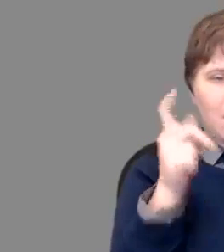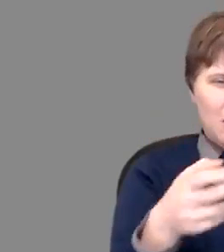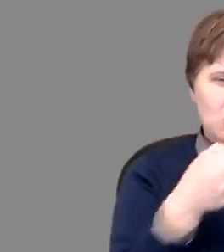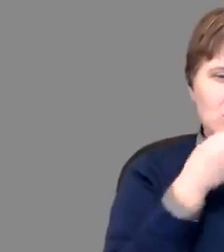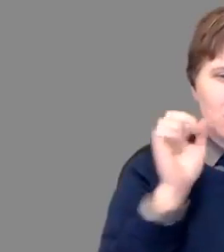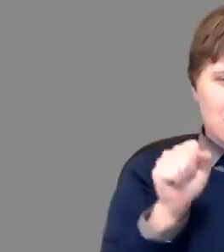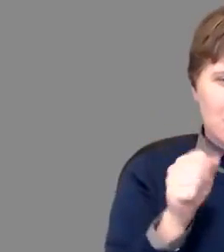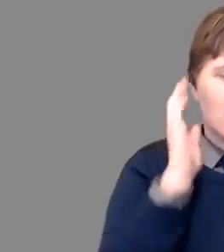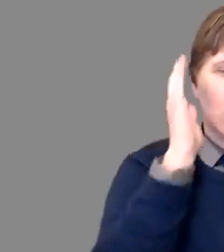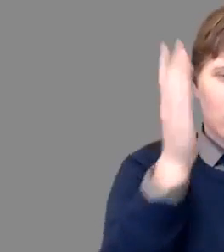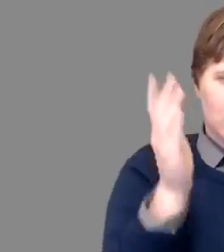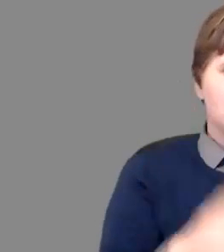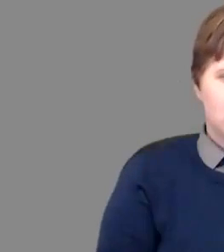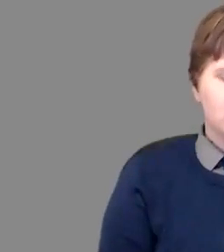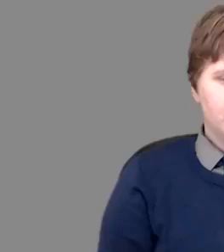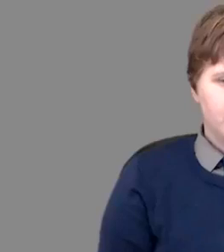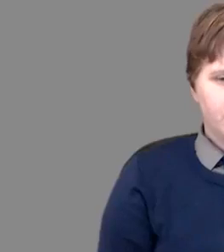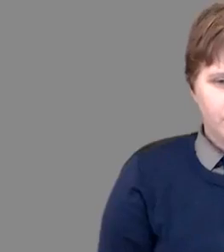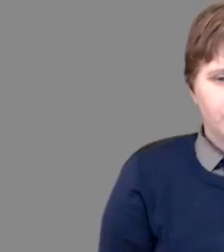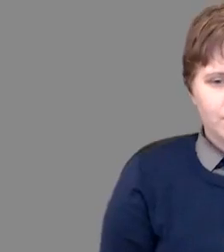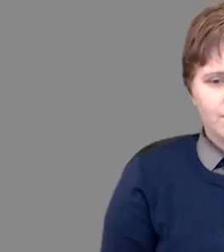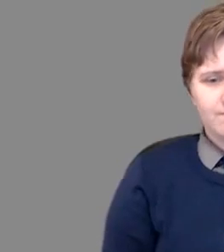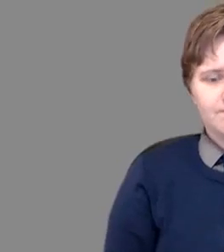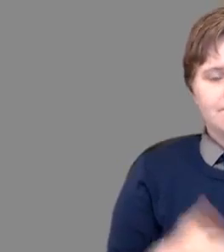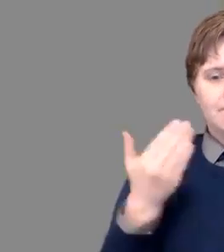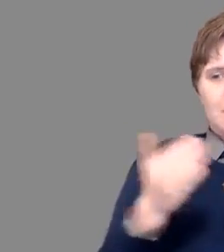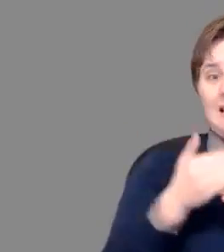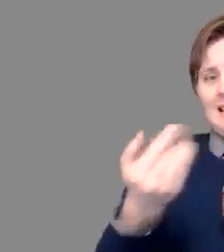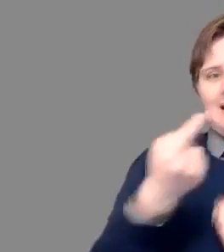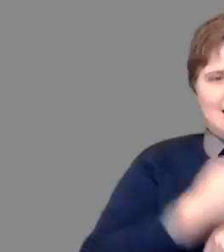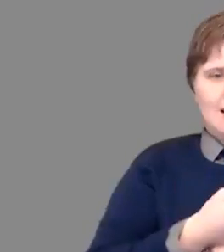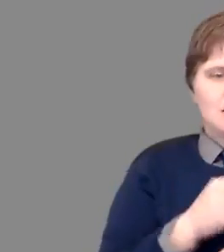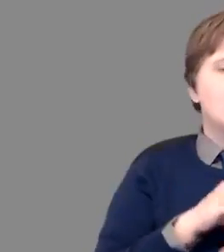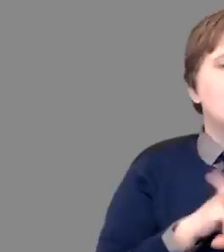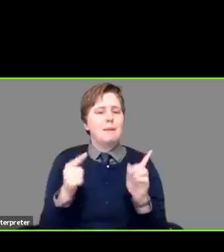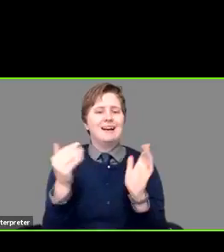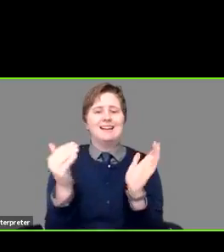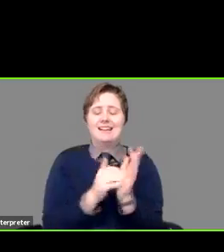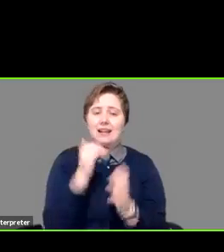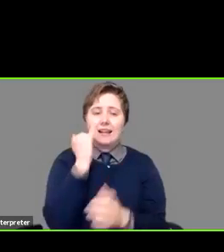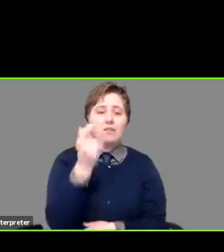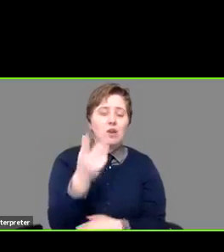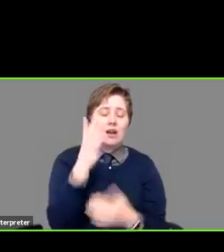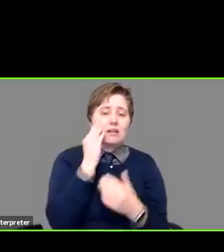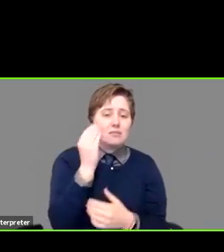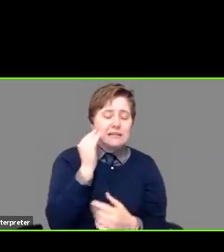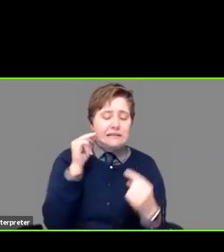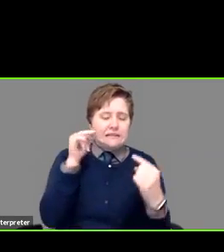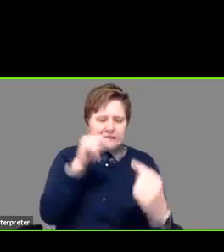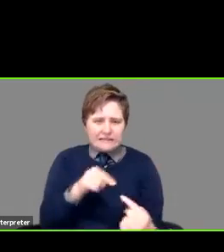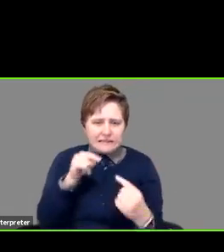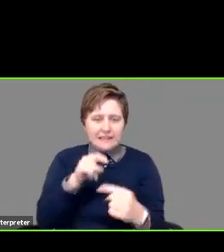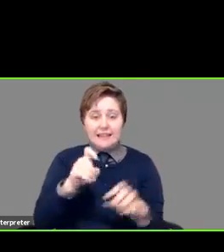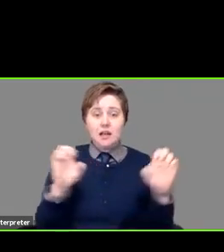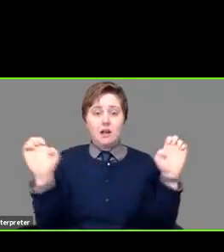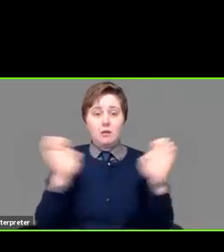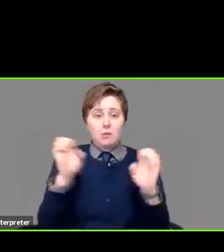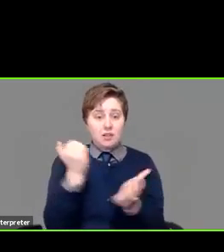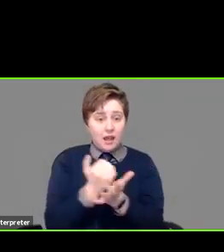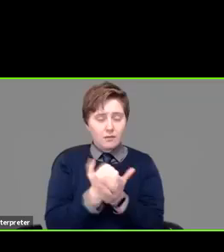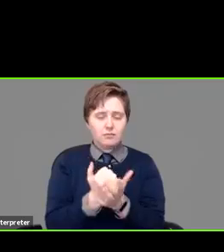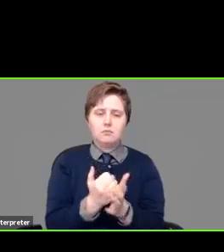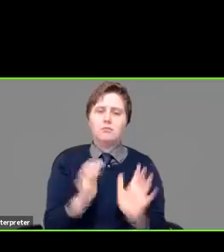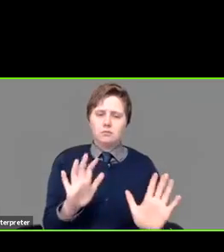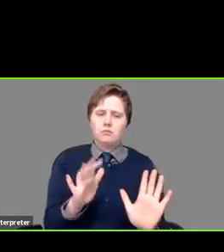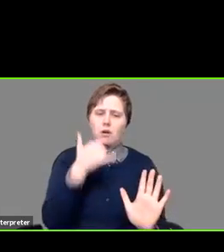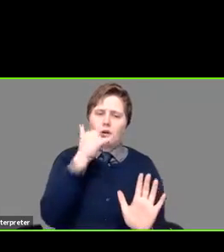possible. And probably the next day. But again, if you're experiencing issues that you need emergency help with, please make